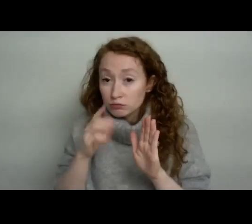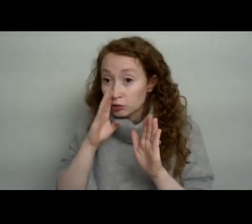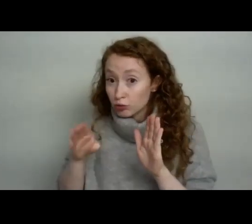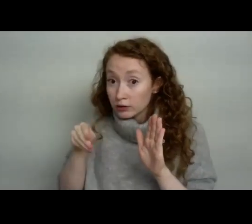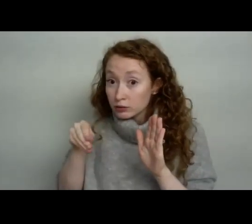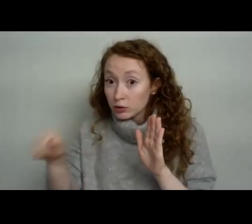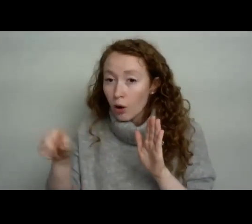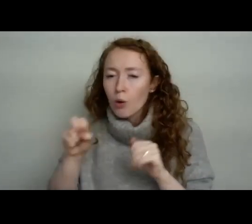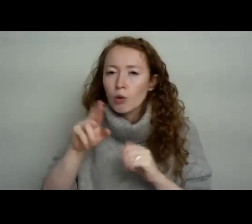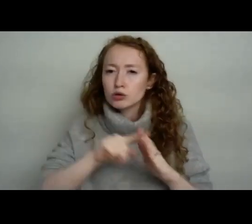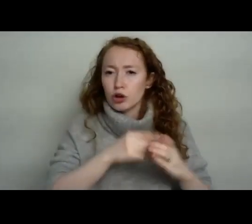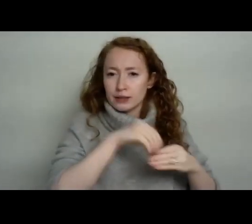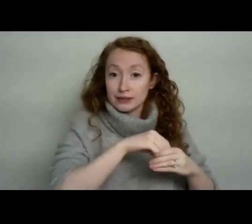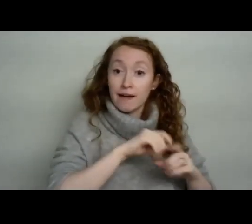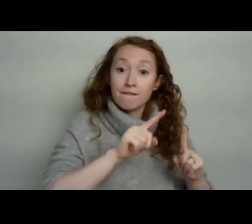look in our